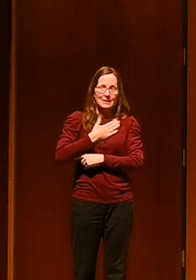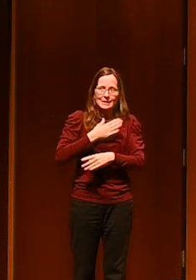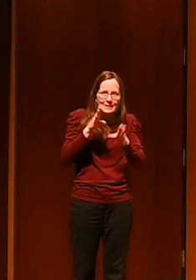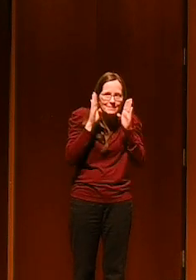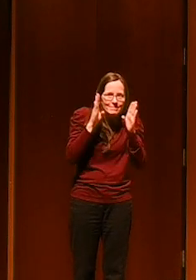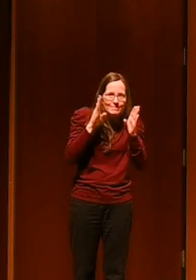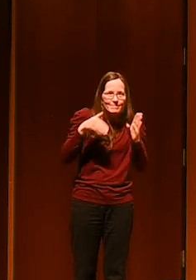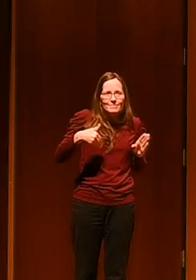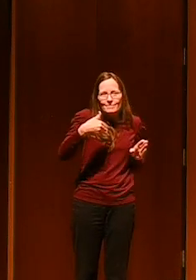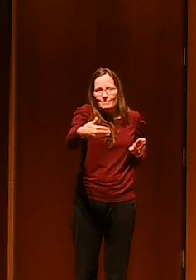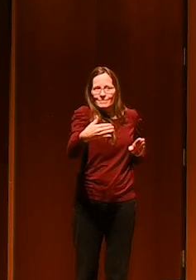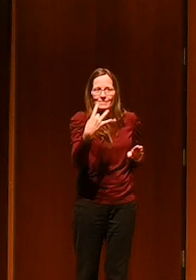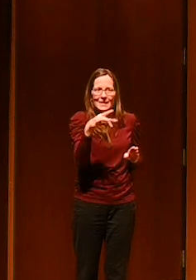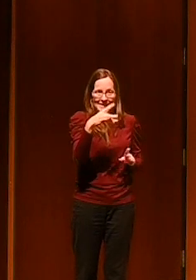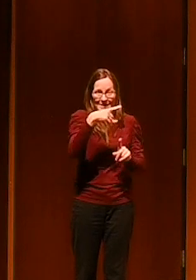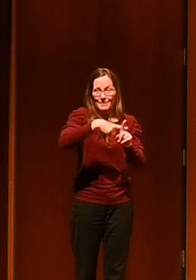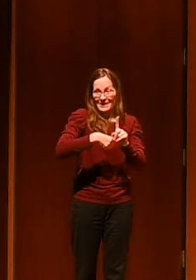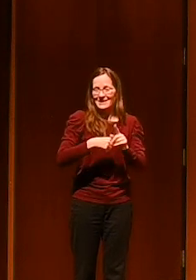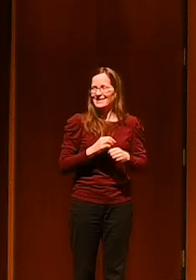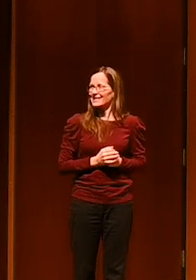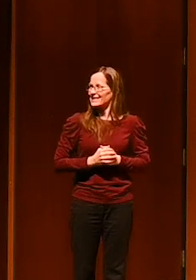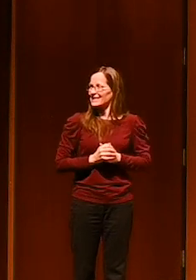really looking forward to hearing from you.